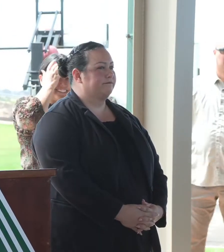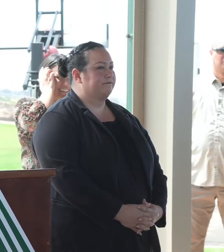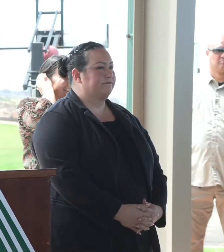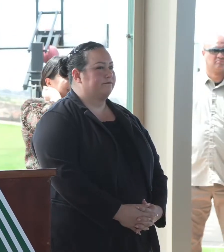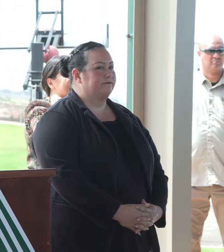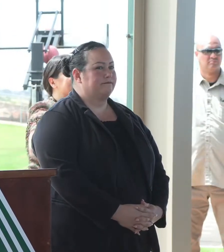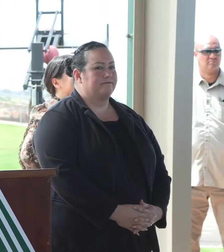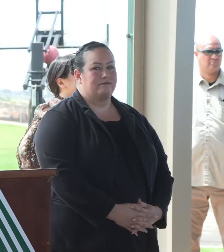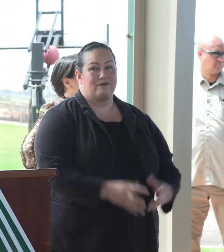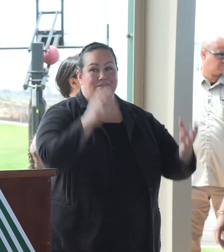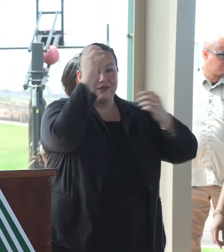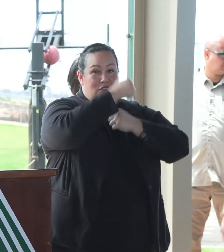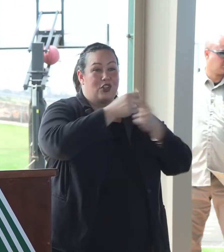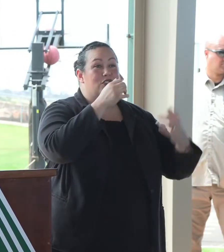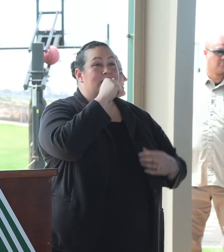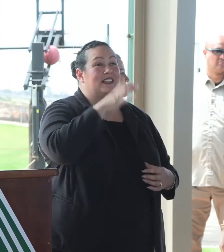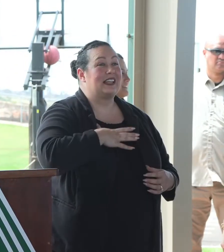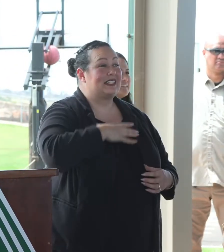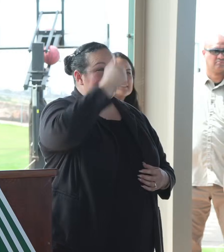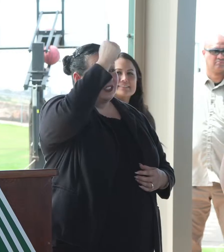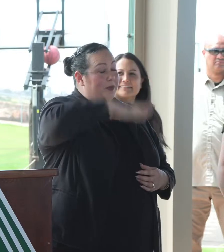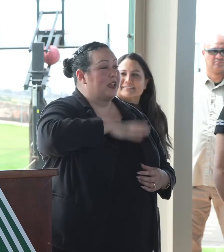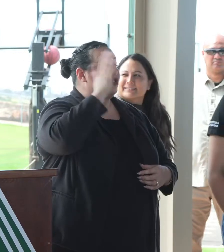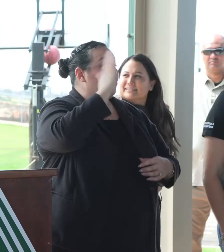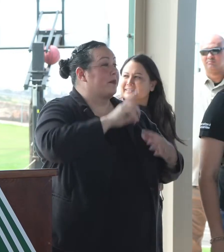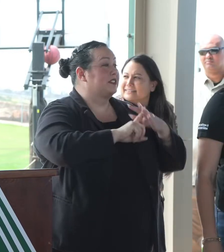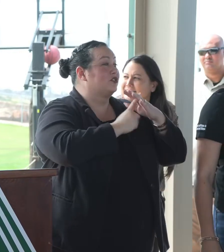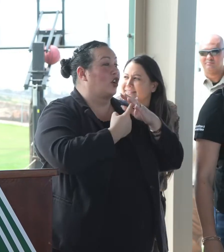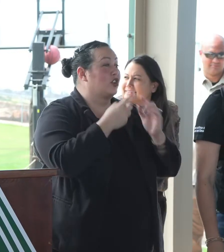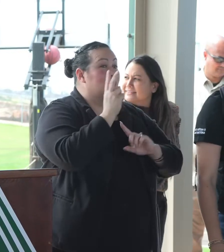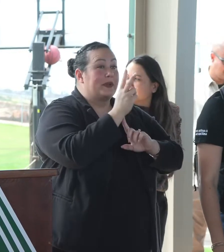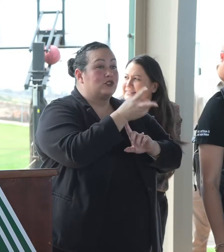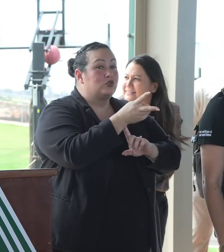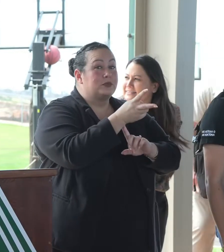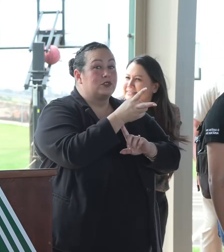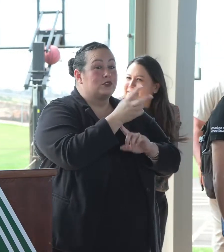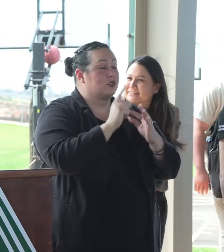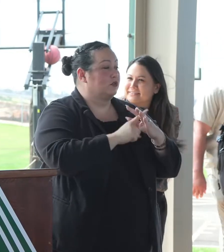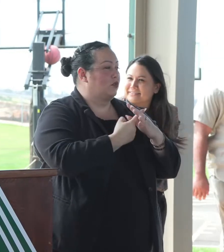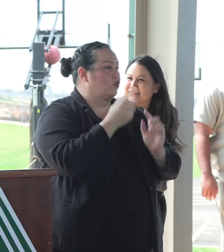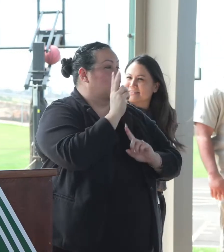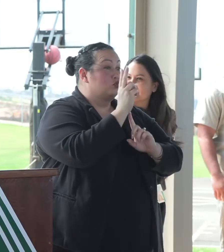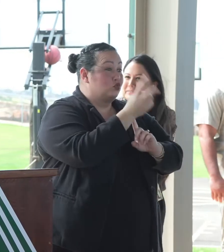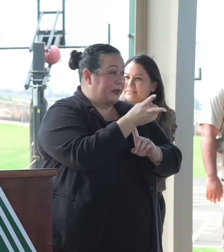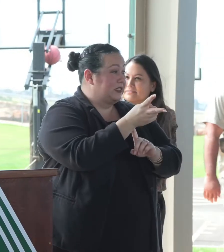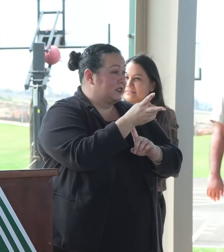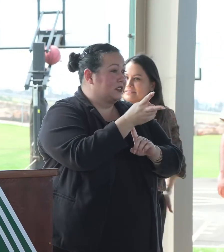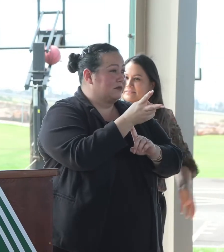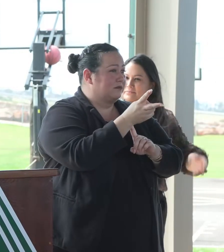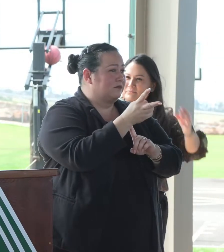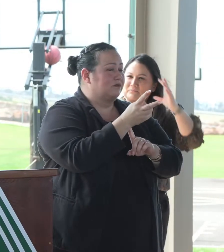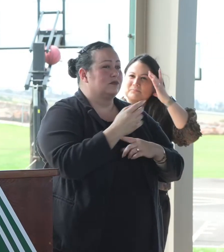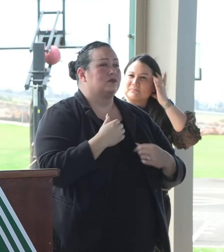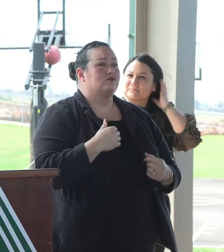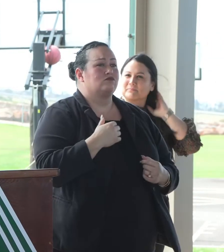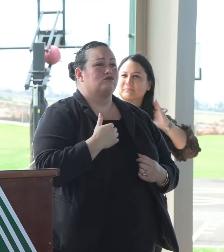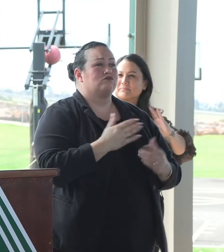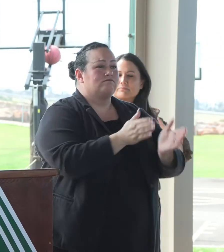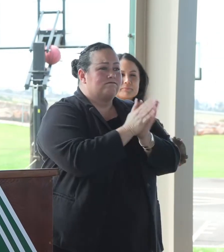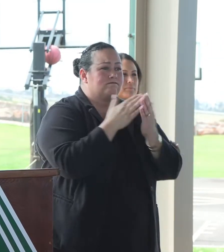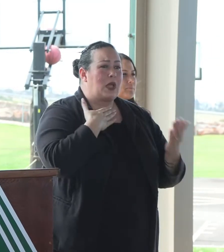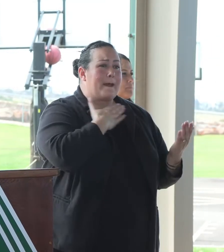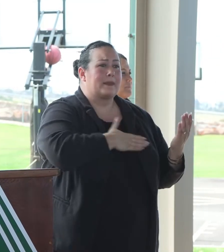Hello, ladies and gentlemen. Good morning. We're going to start in about 2 more minutes. Again, we're going to start in about 2 more minutes. We ask that you please keep